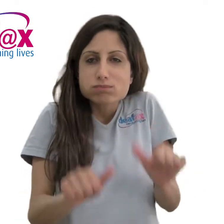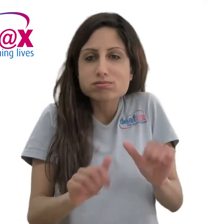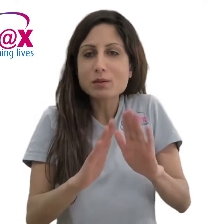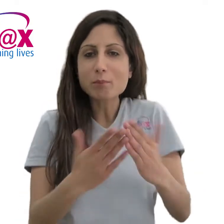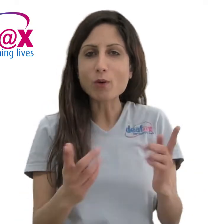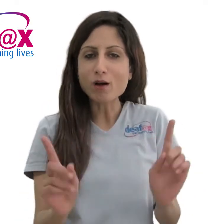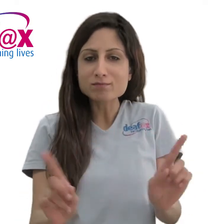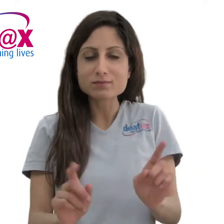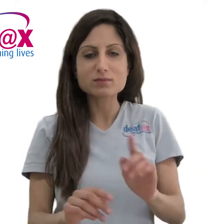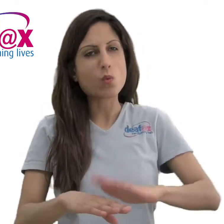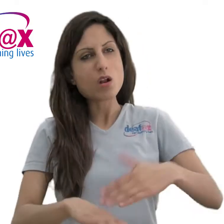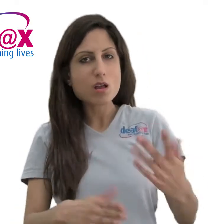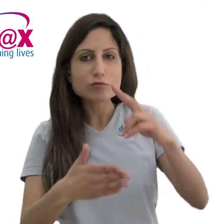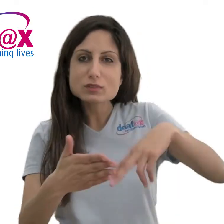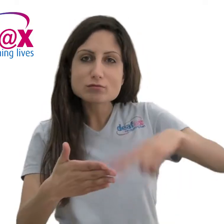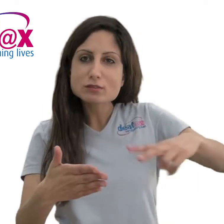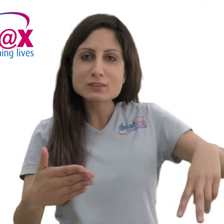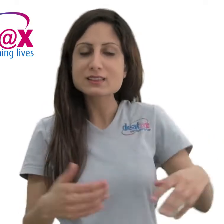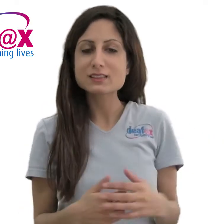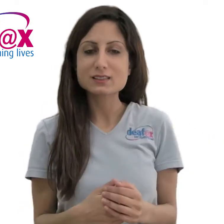What is your favourite book? Or are you not a big reader?